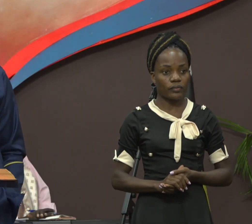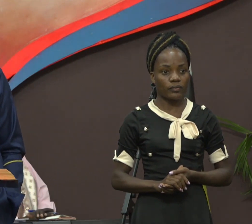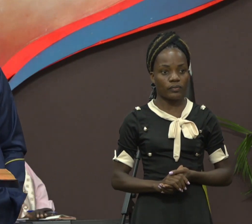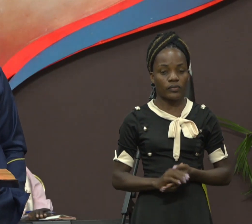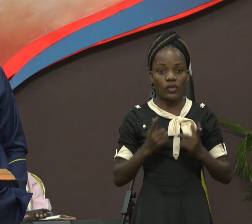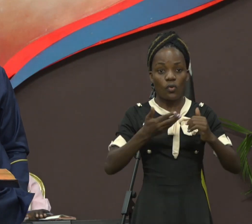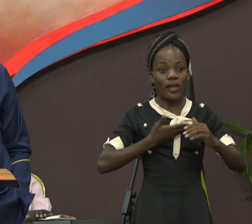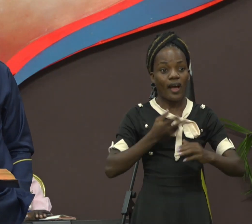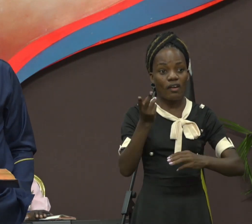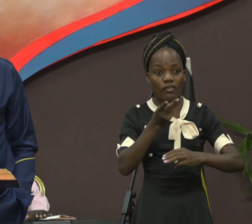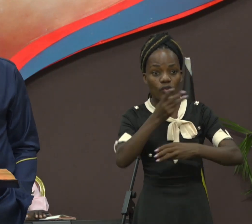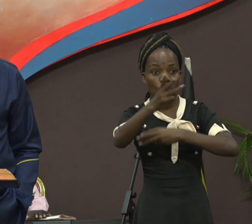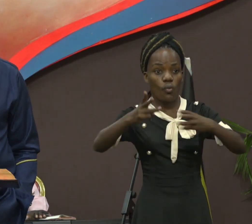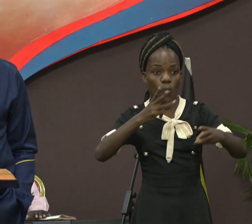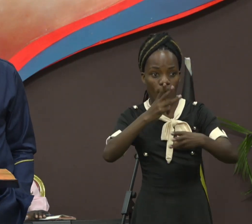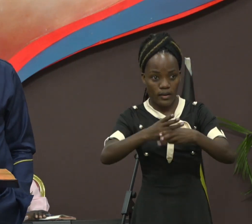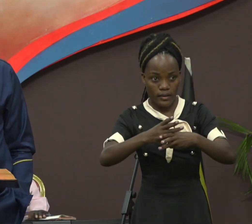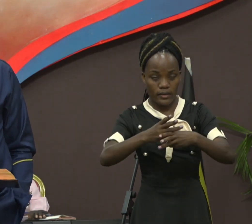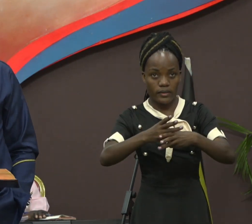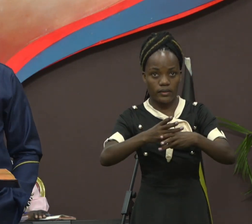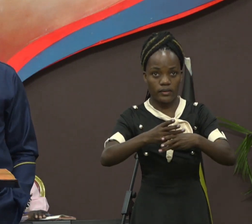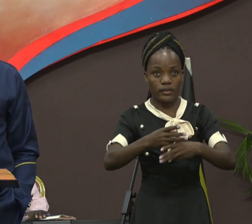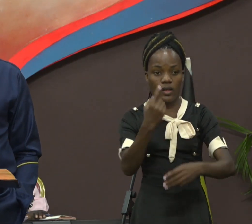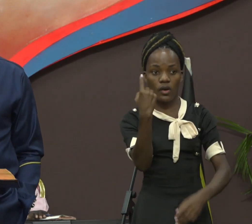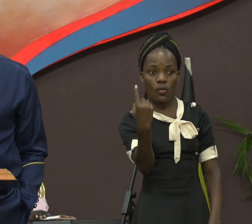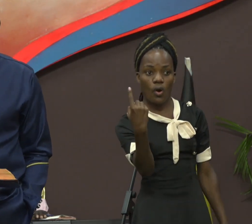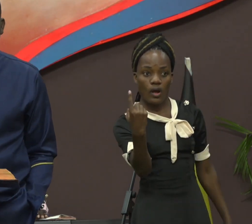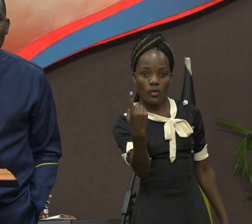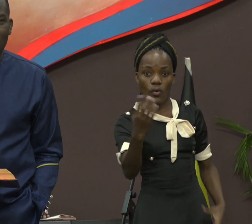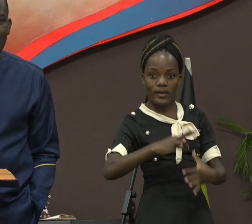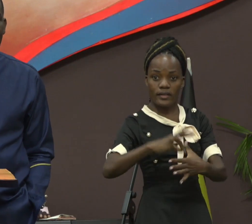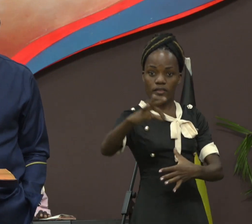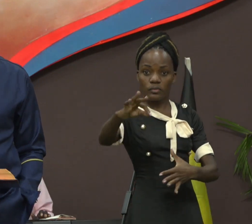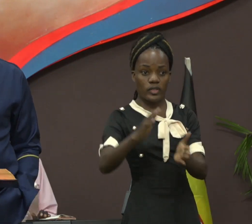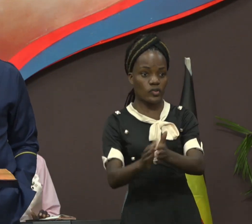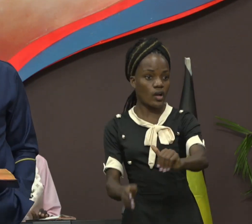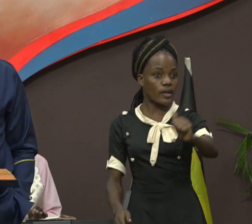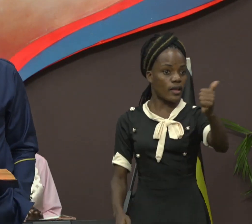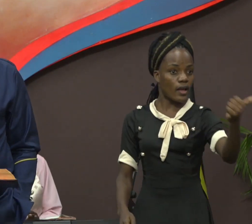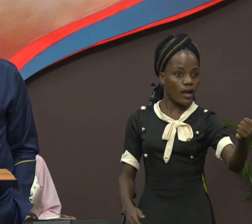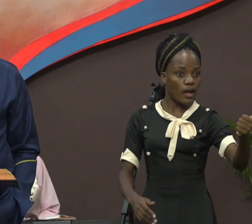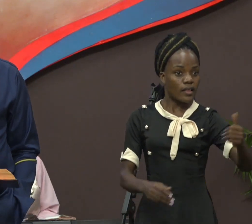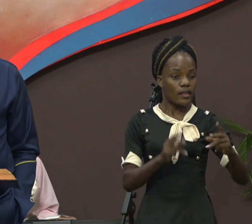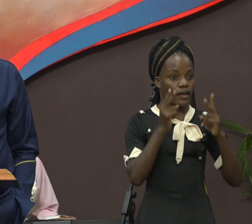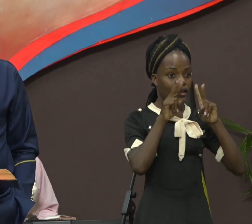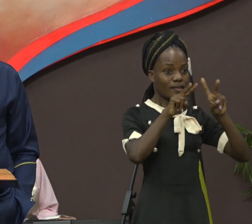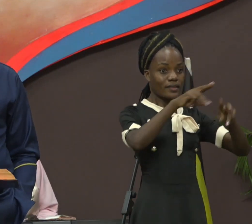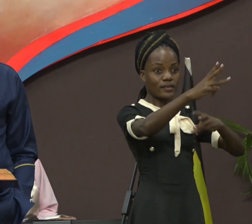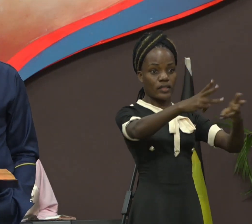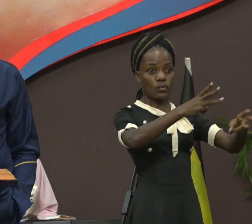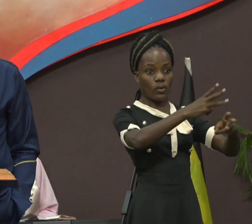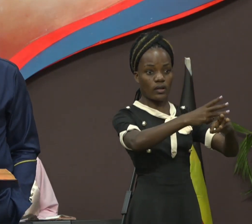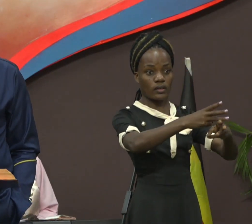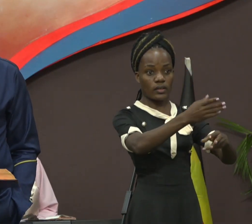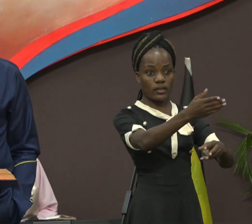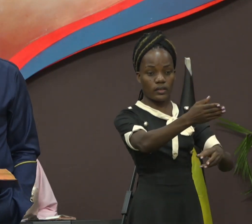Ensi ziri bbiri. There are two worlds. Emu ya mwoyo endala ya mubiri. One is spiritual and another is physical.